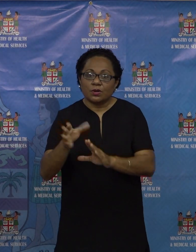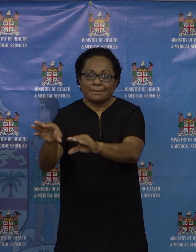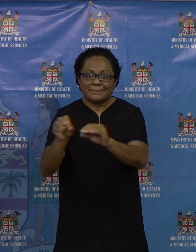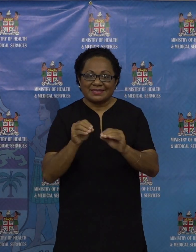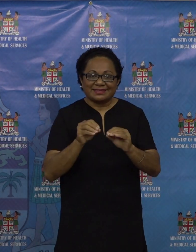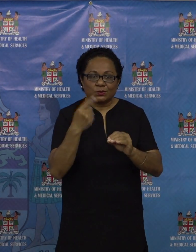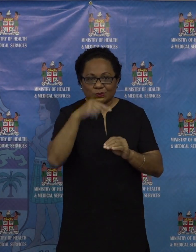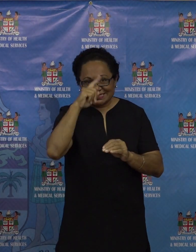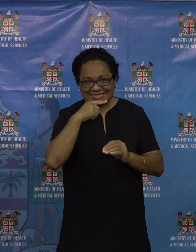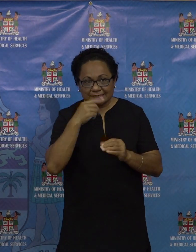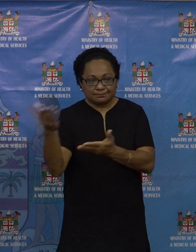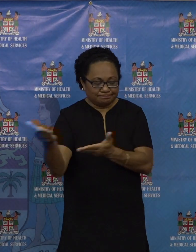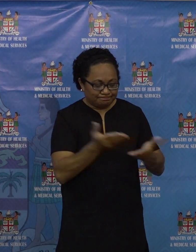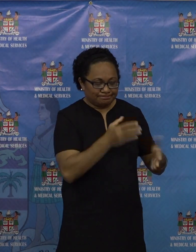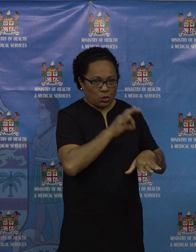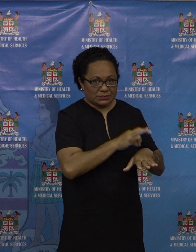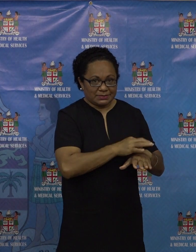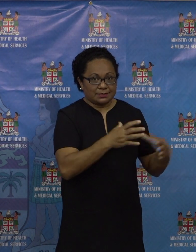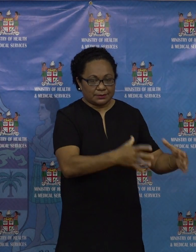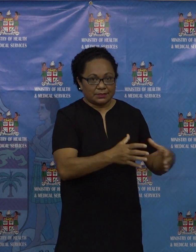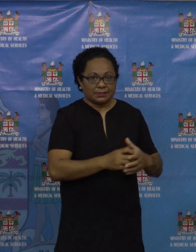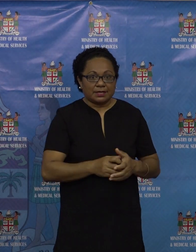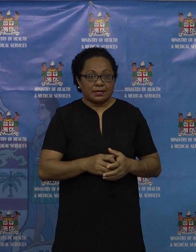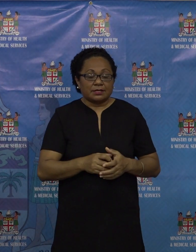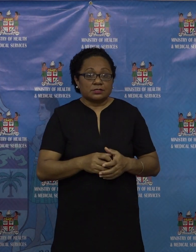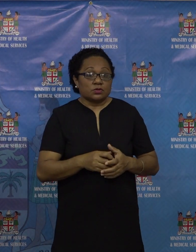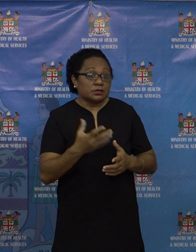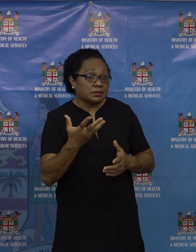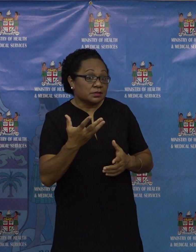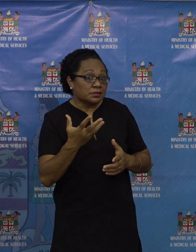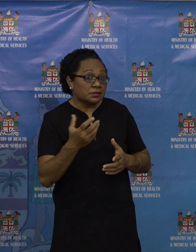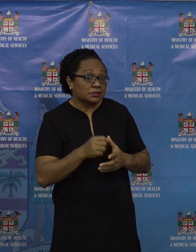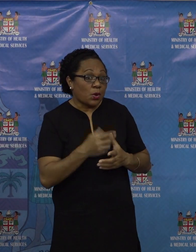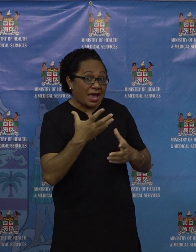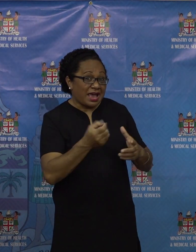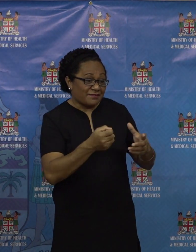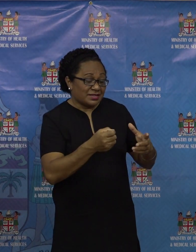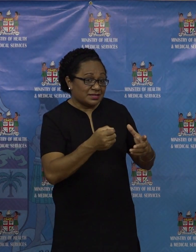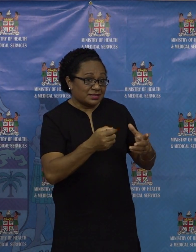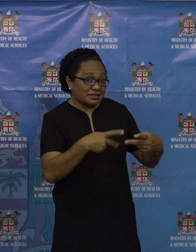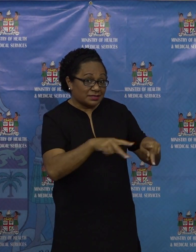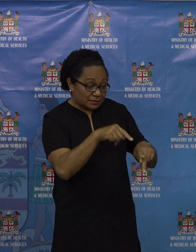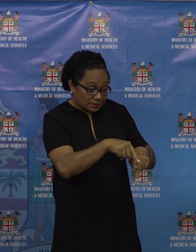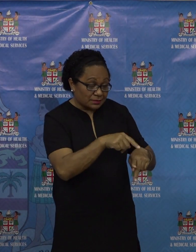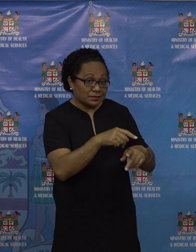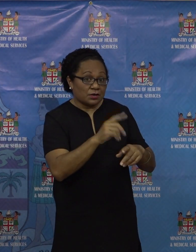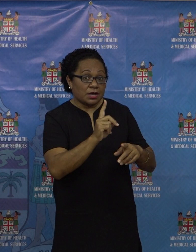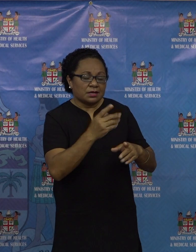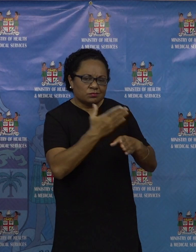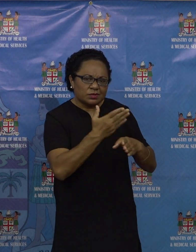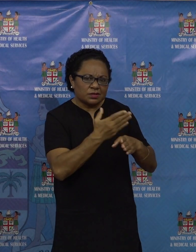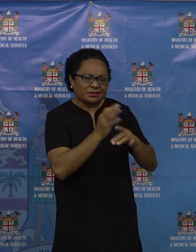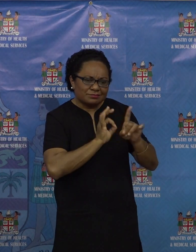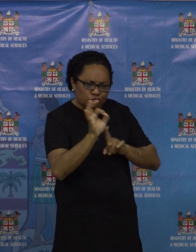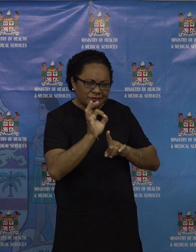programs for patients. Our divisional command centers are working on improving and strengthening all